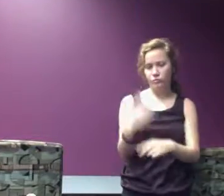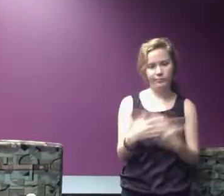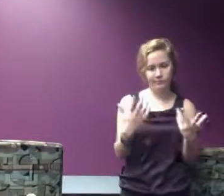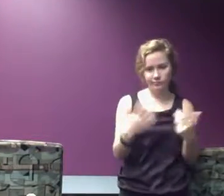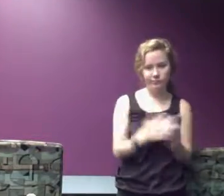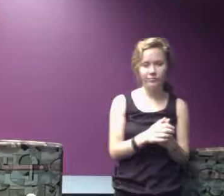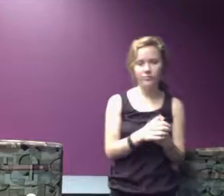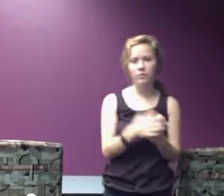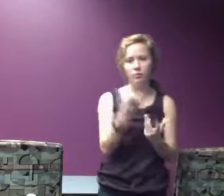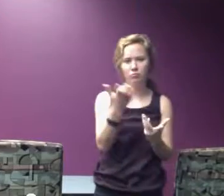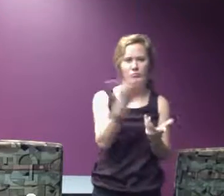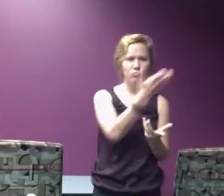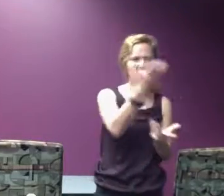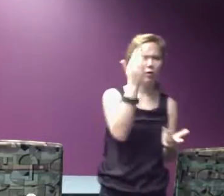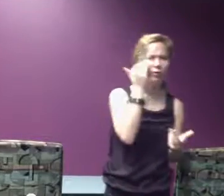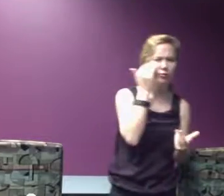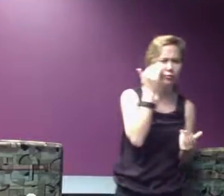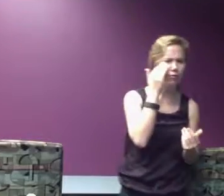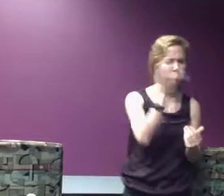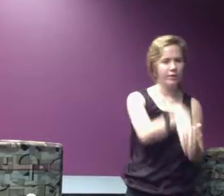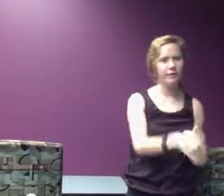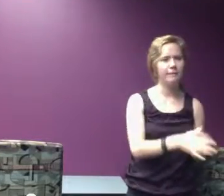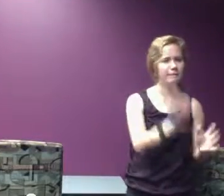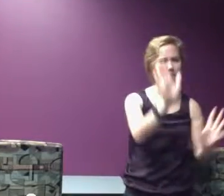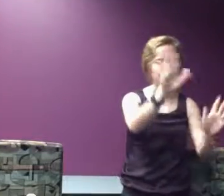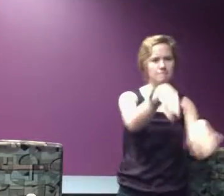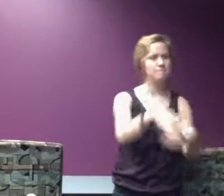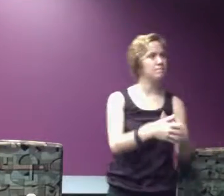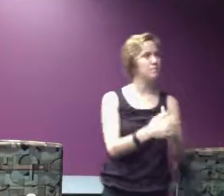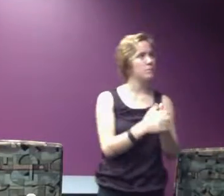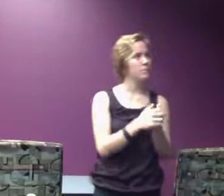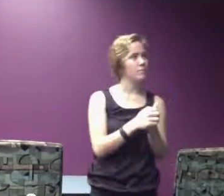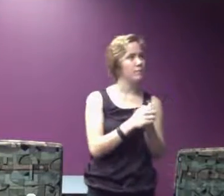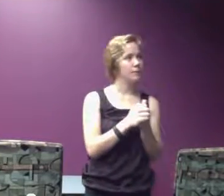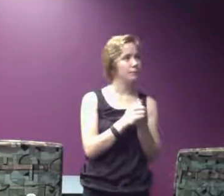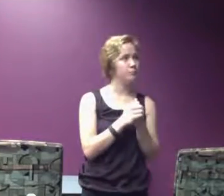So you don't need to show 2 times 2 times 2 times 2. You all know that.